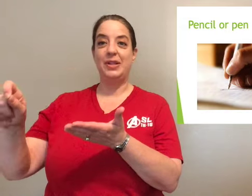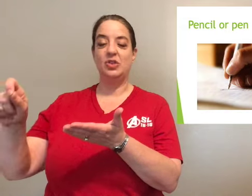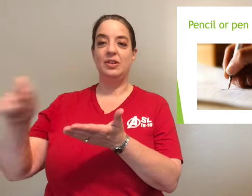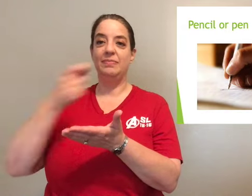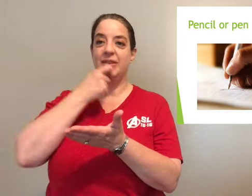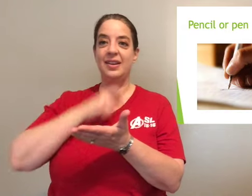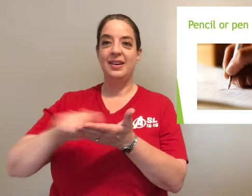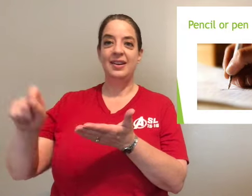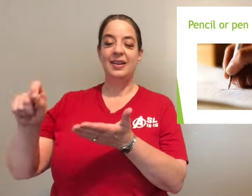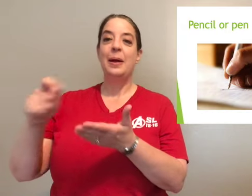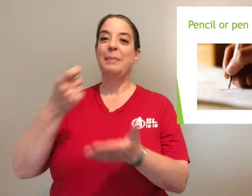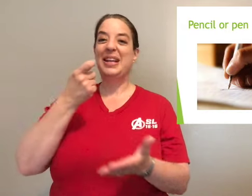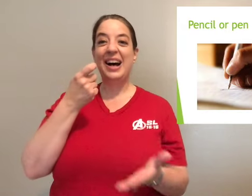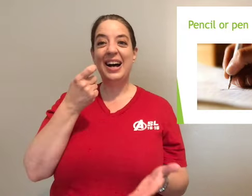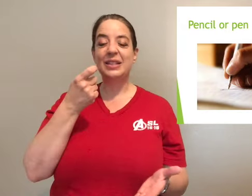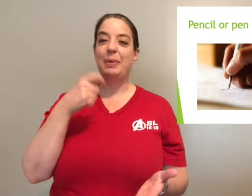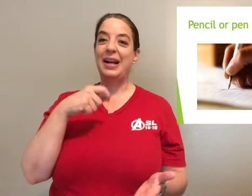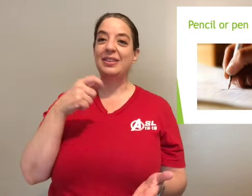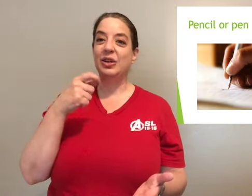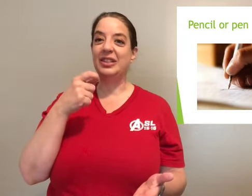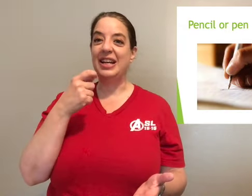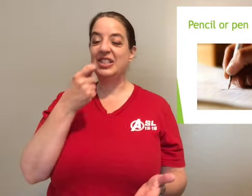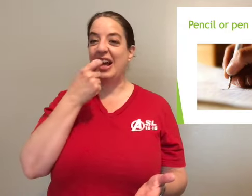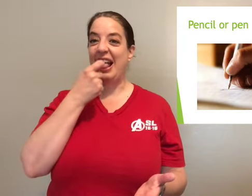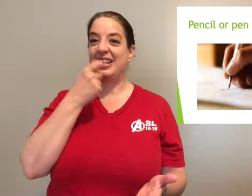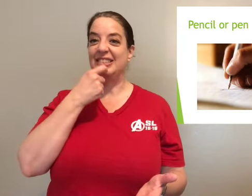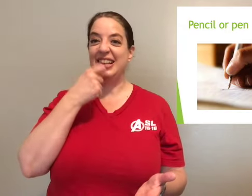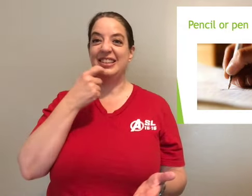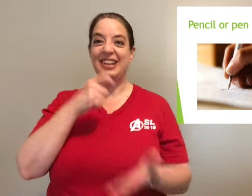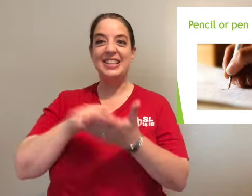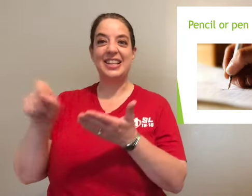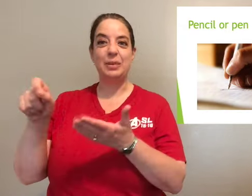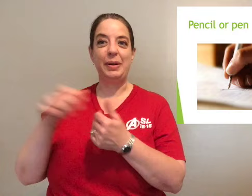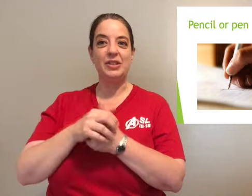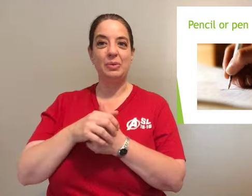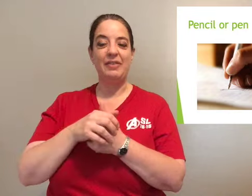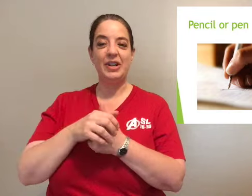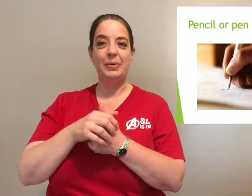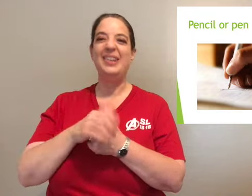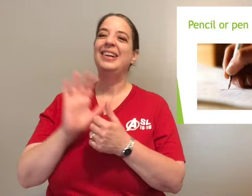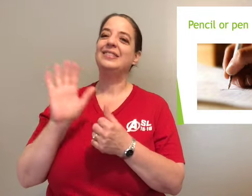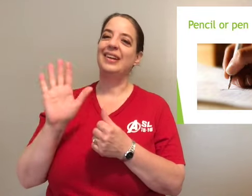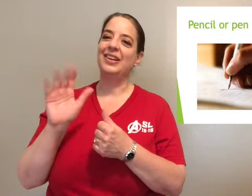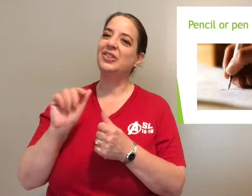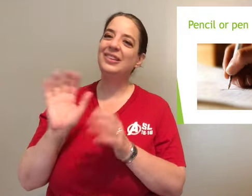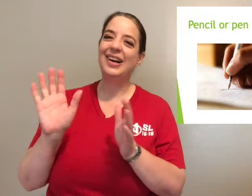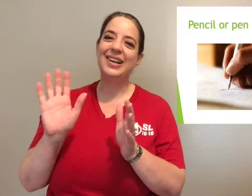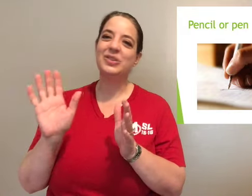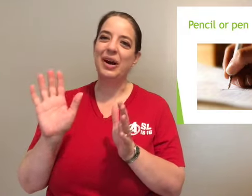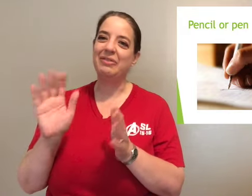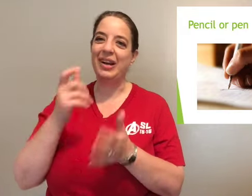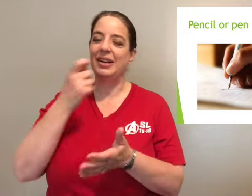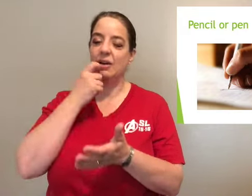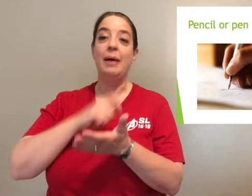pencil. Because back in the old days, you kind of had to lick the lead to get the pencil to write very well. It's not actually lead, it's graphite. Okay,